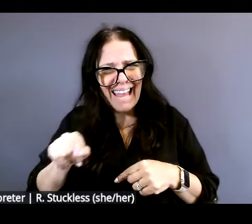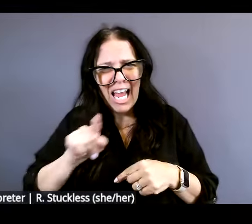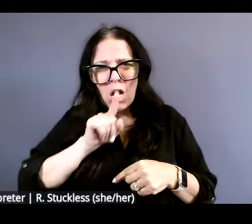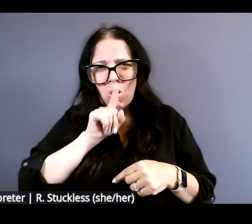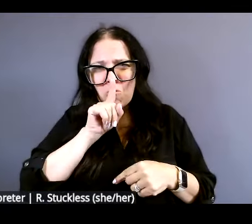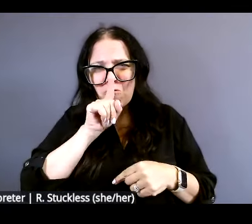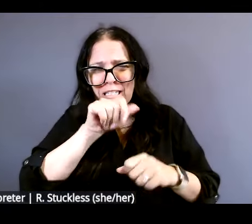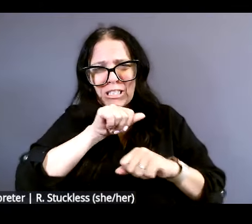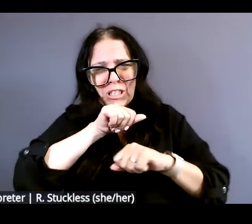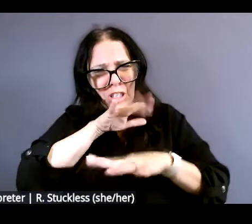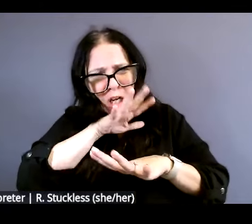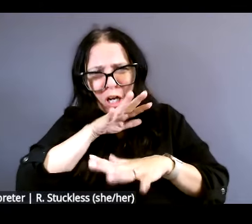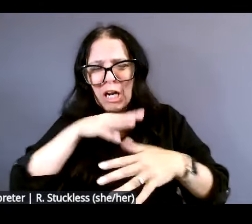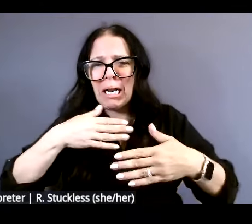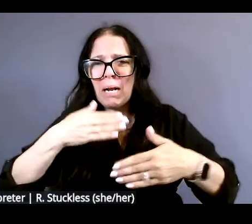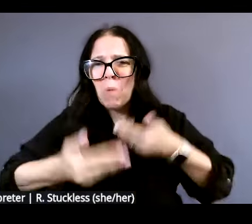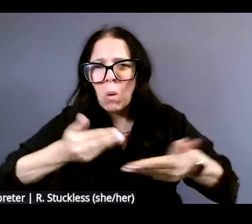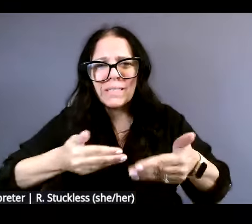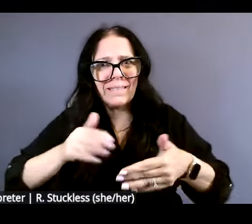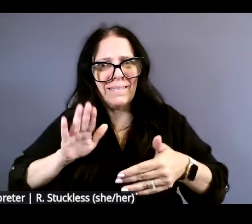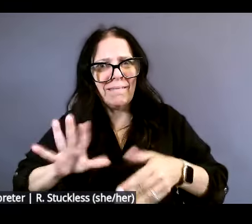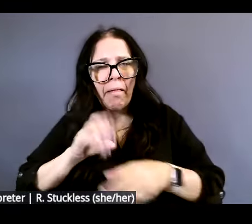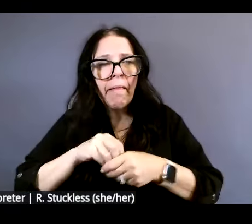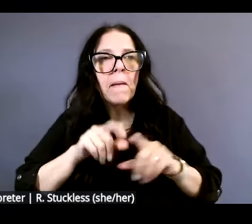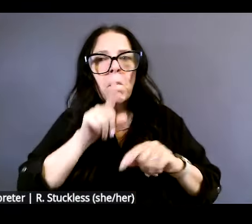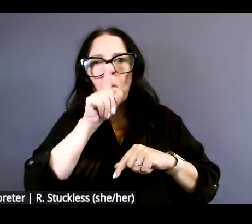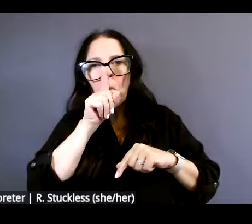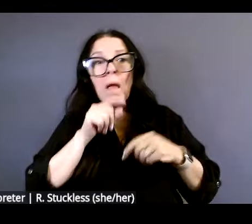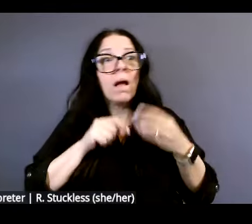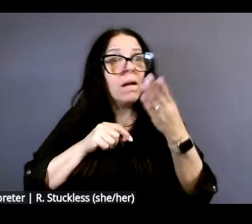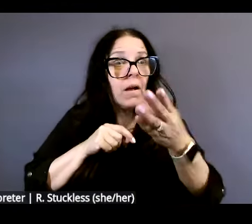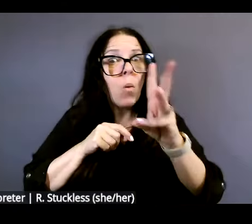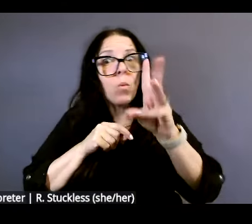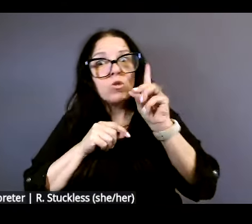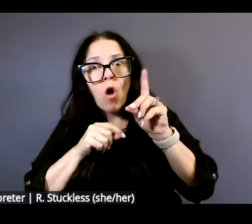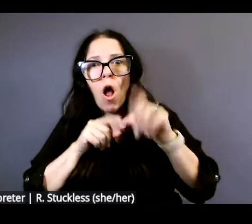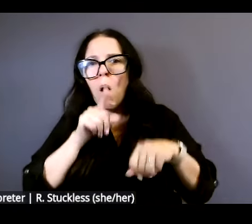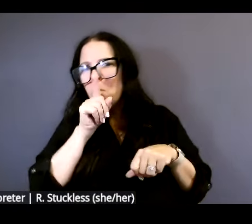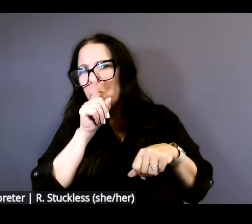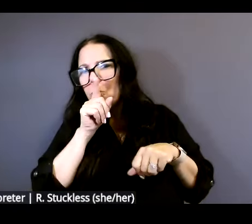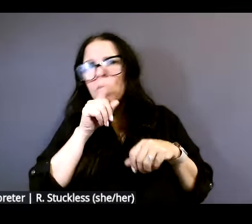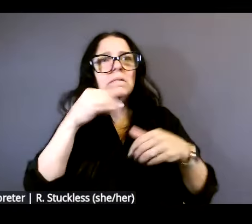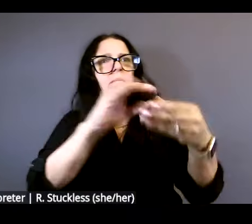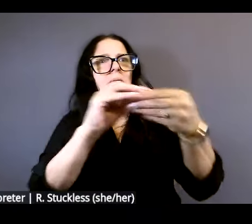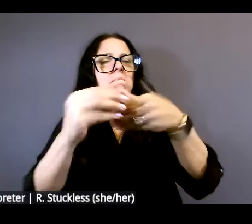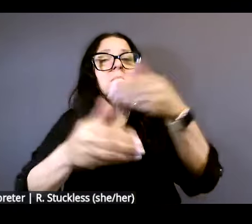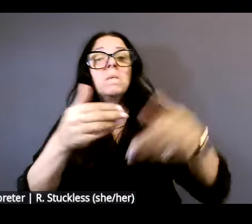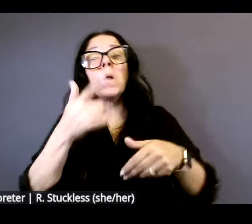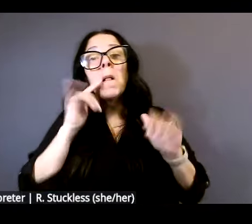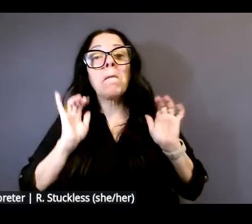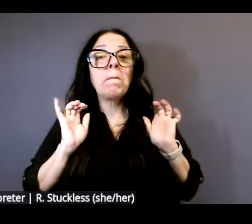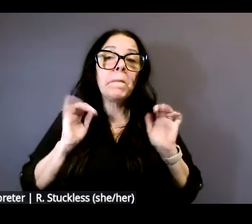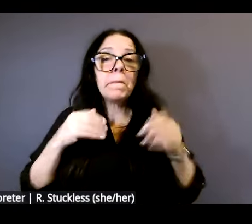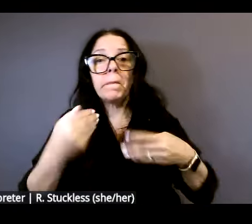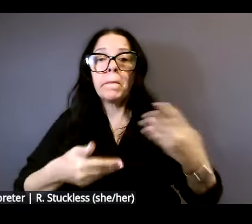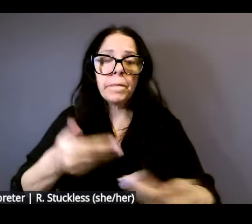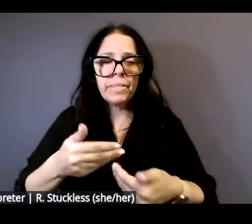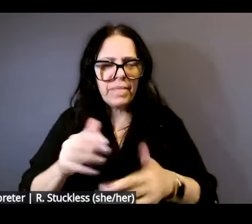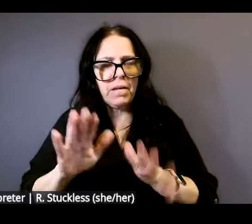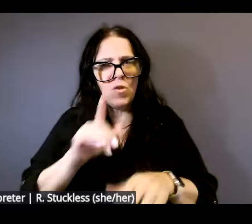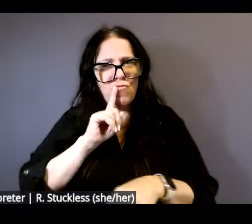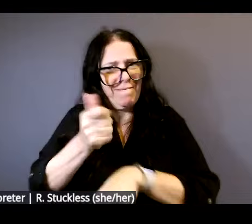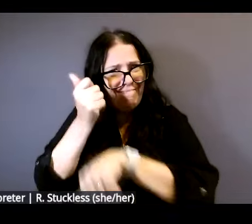hands for its actions in this matter, Invest in My Kids casts exclusive blame on the Bureau of Elections for actions